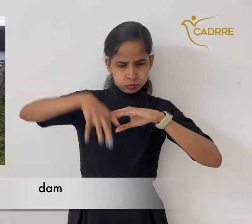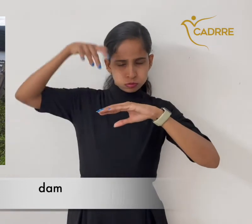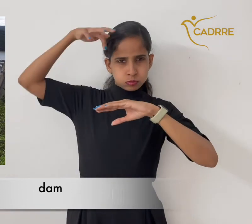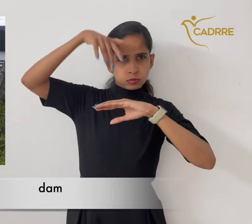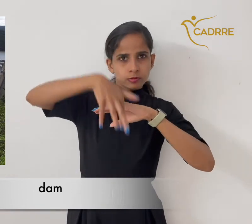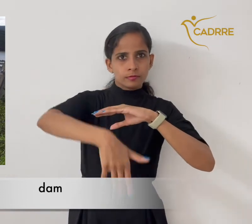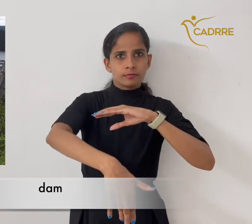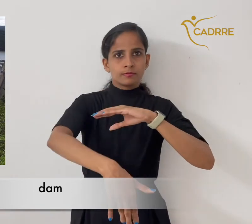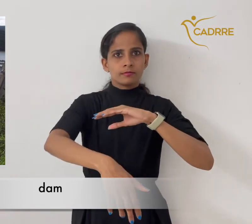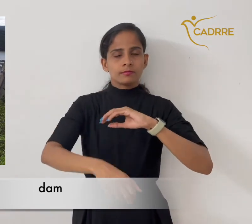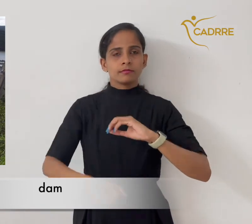dam.